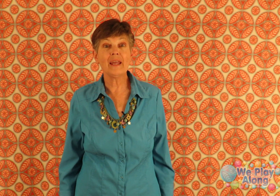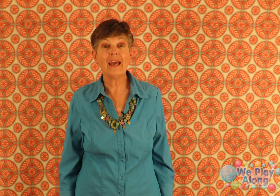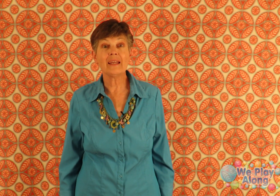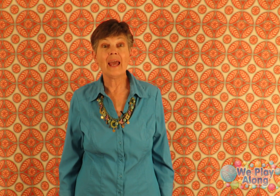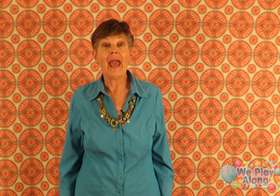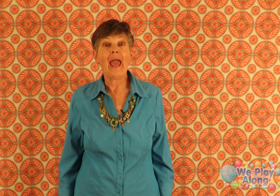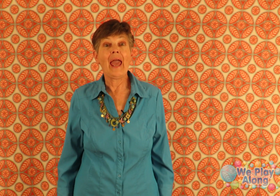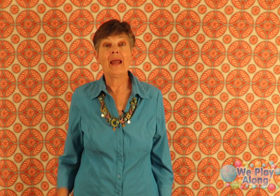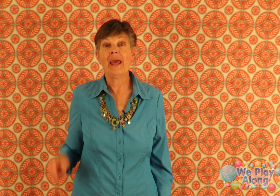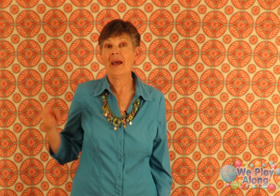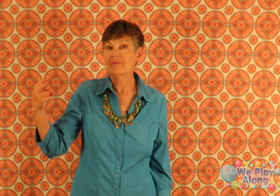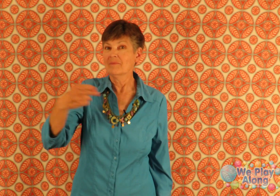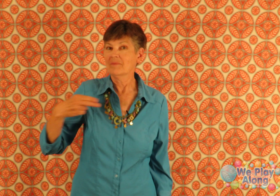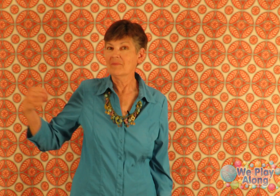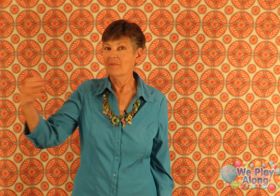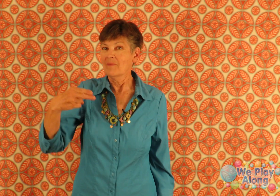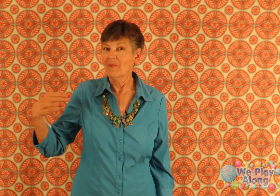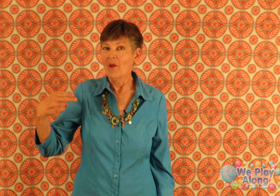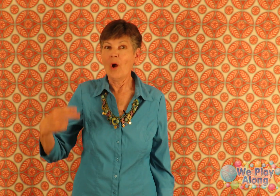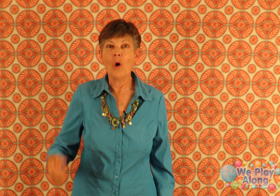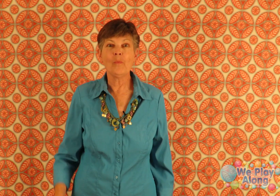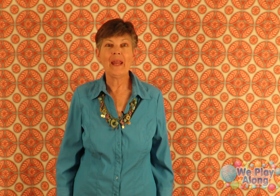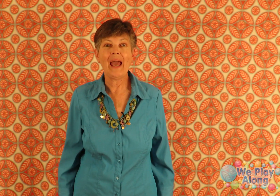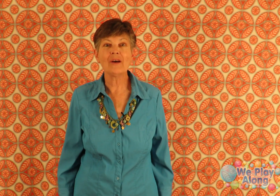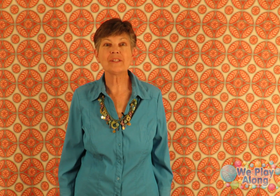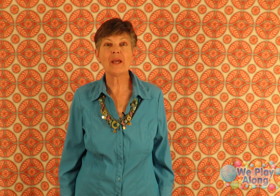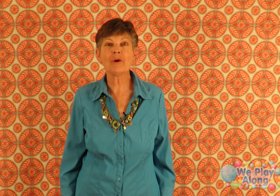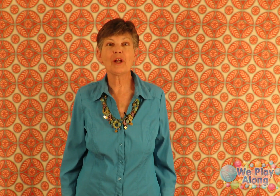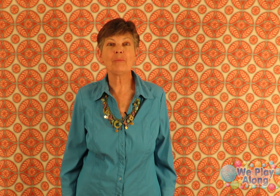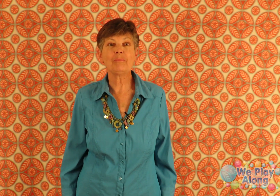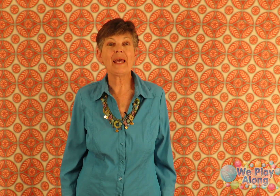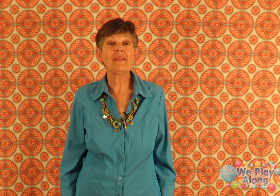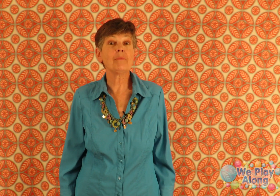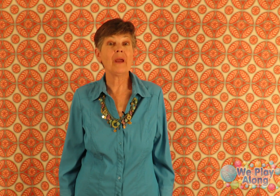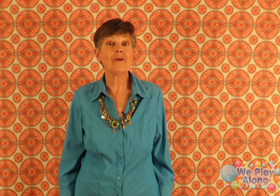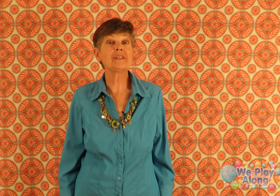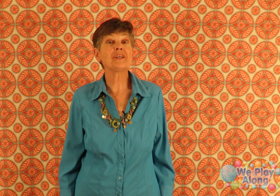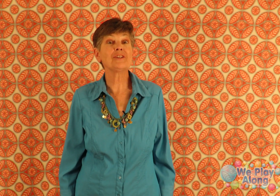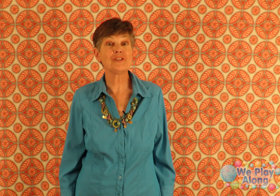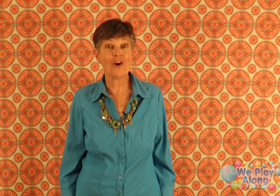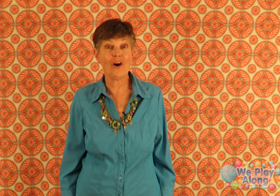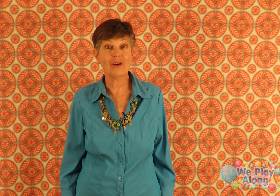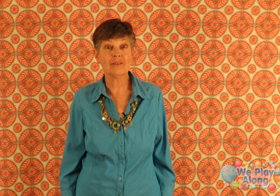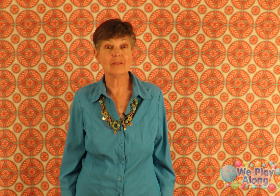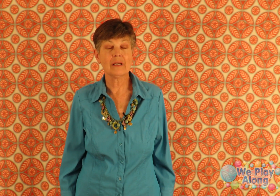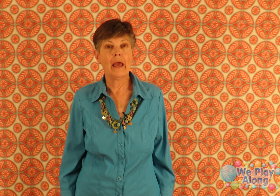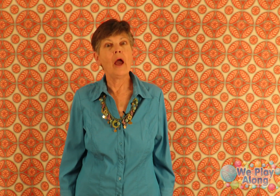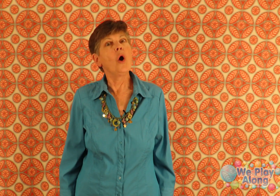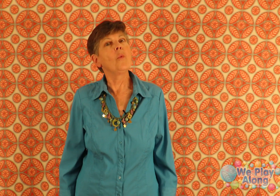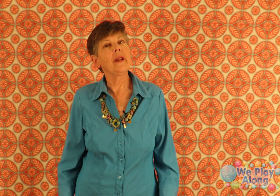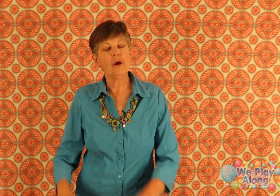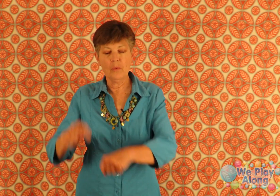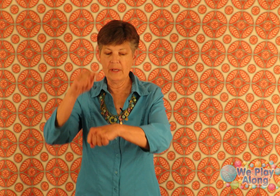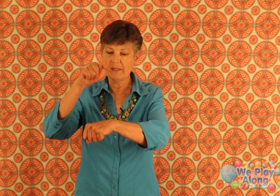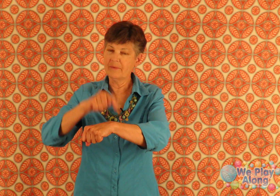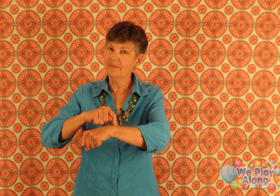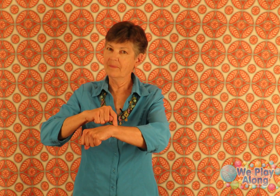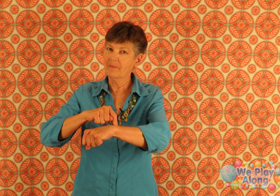clarinet, and at open house they were going to play the parents a song. When it was